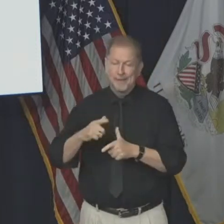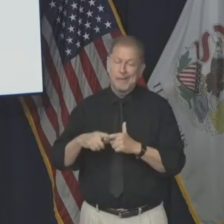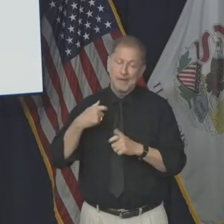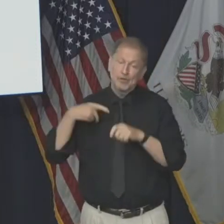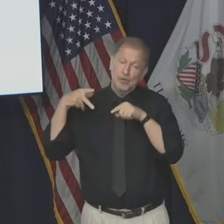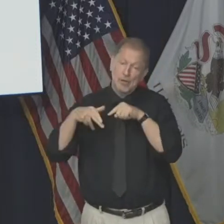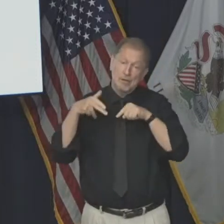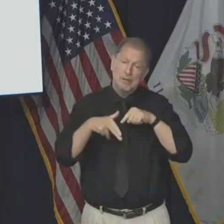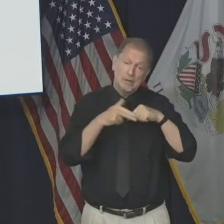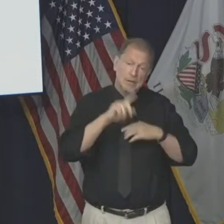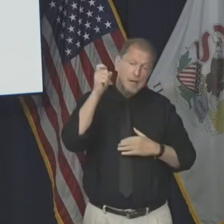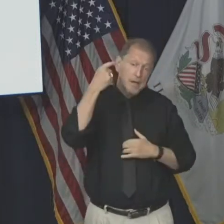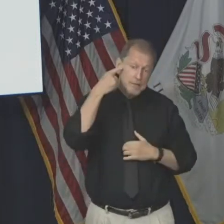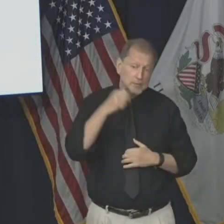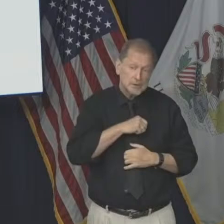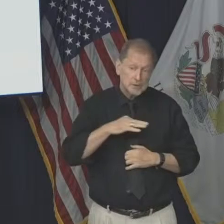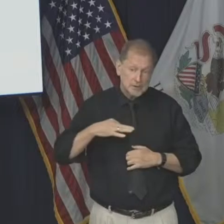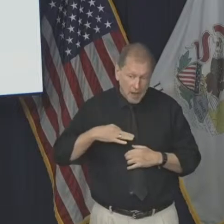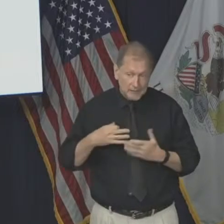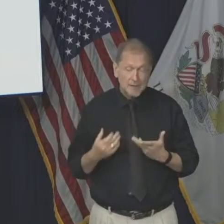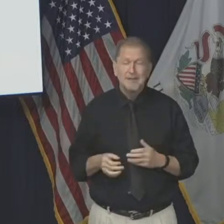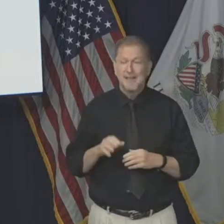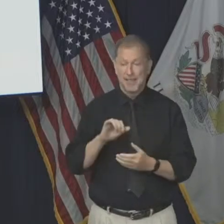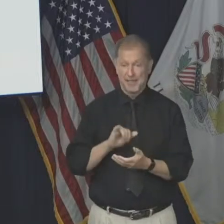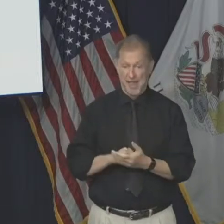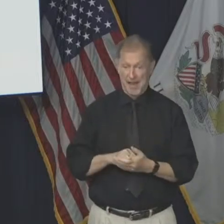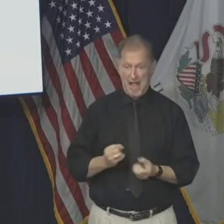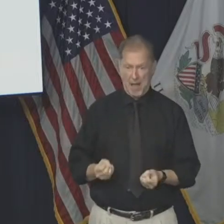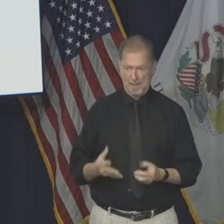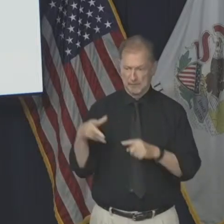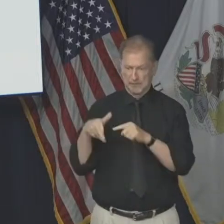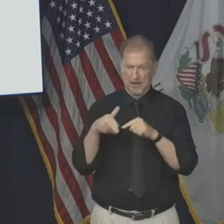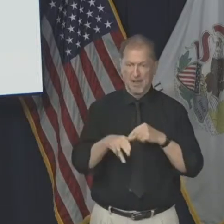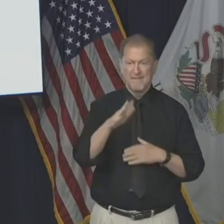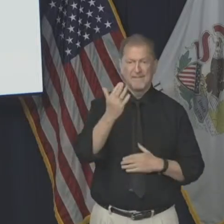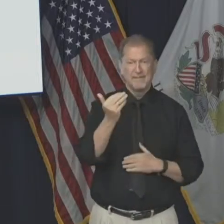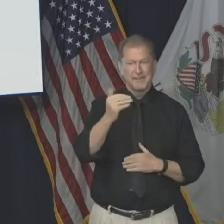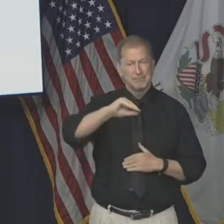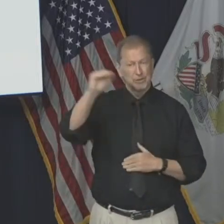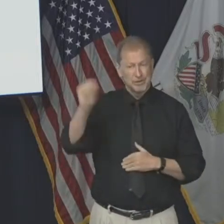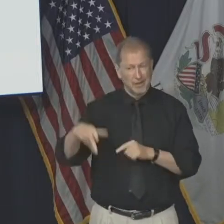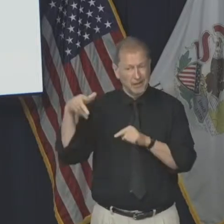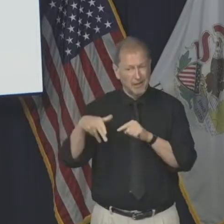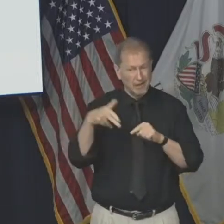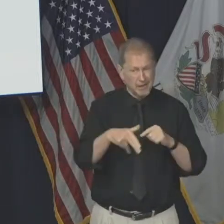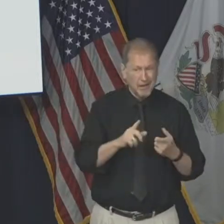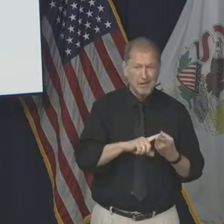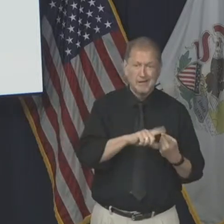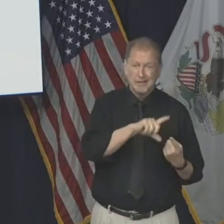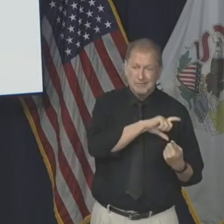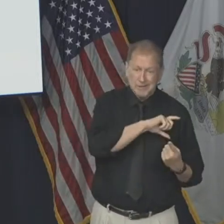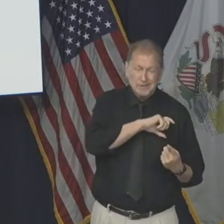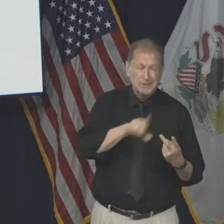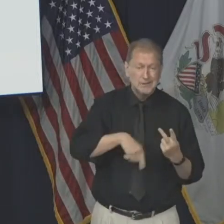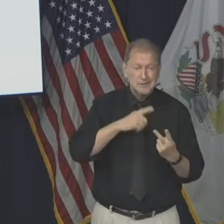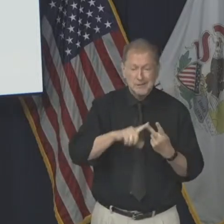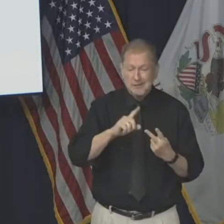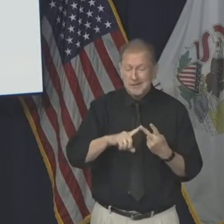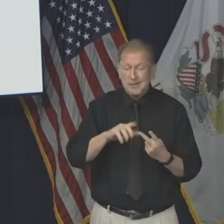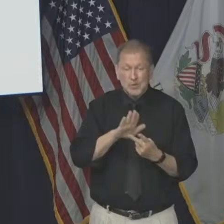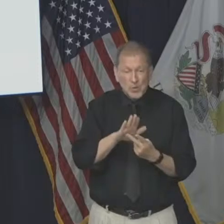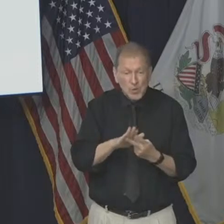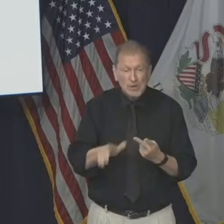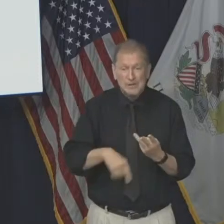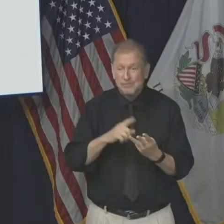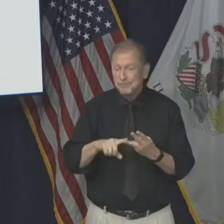The cuts, though, just to be clear, 15% cuts in public safety dollars, education dollars, in the dollars necessary for